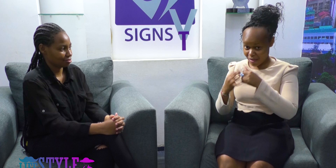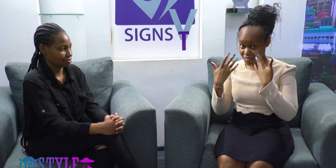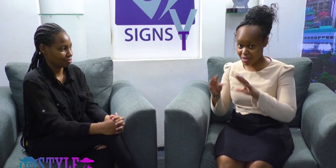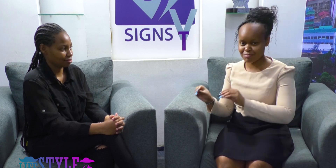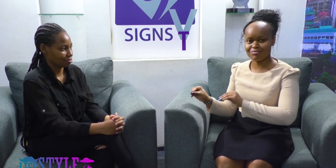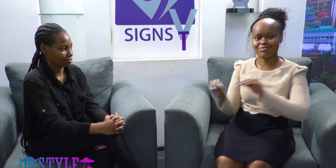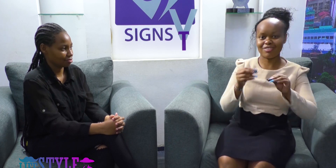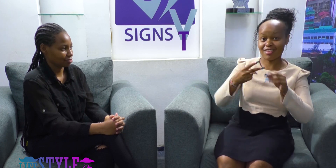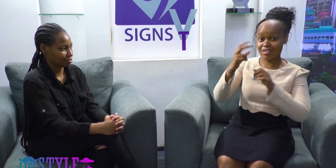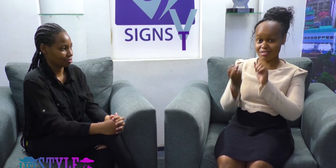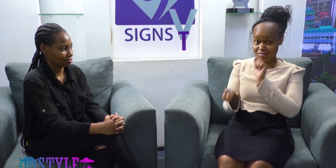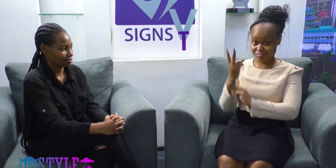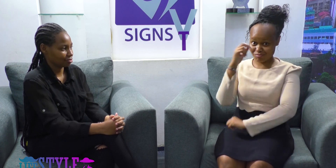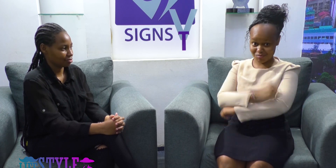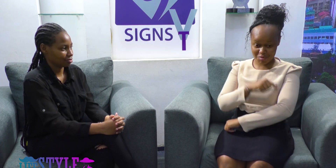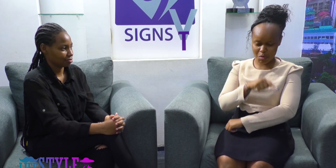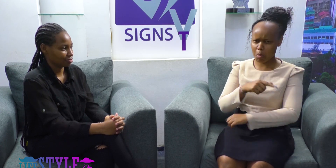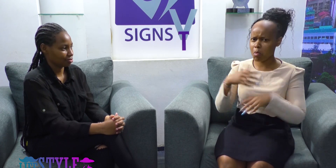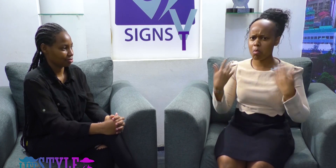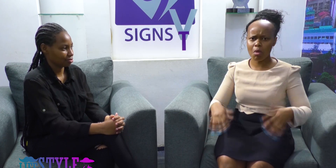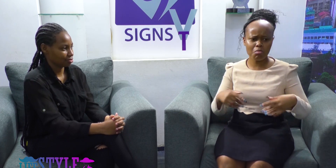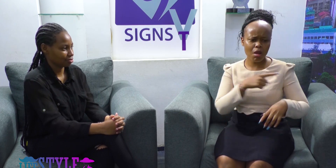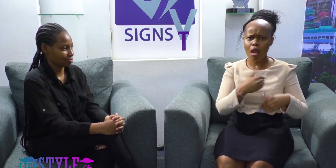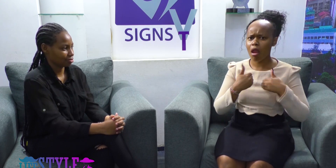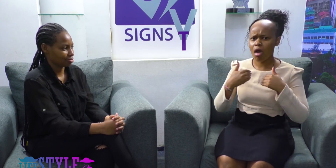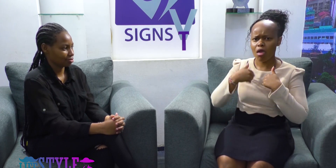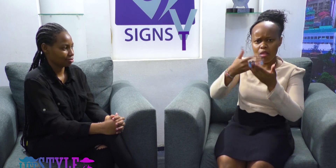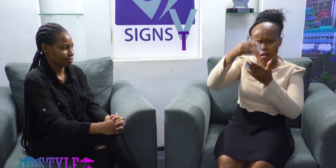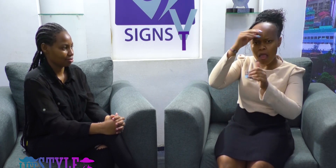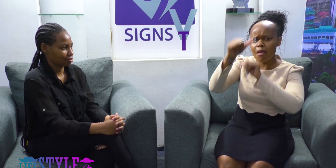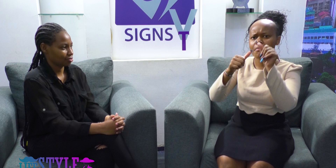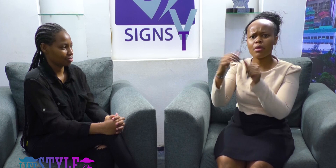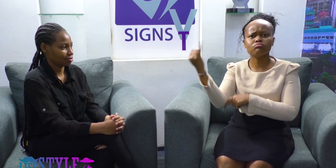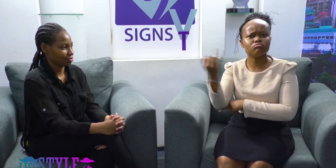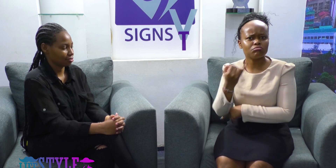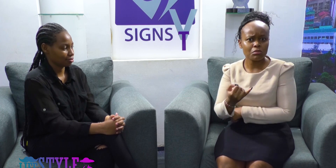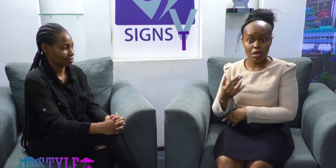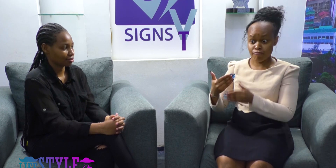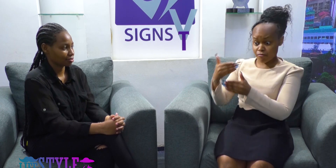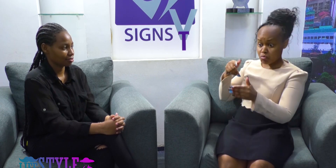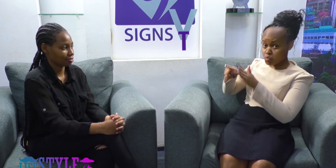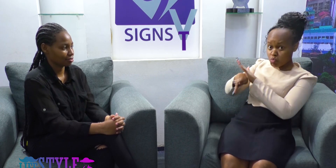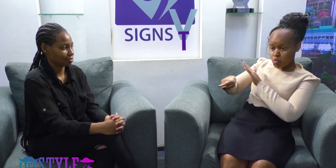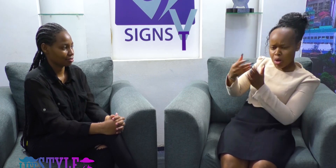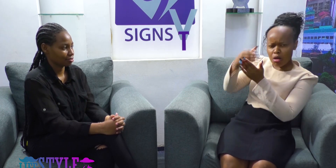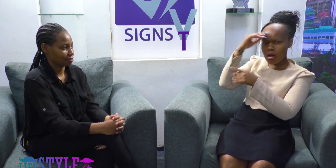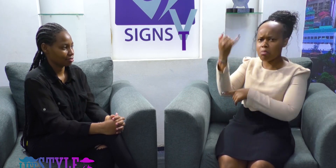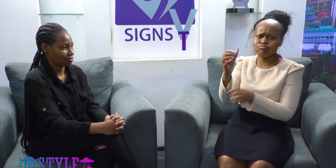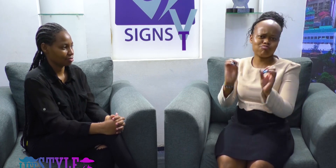class 8. So when I finished my primary school, I joined high school. So I joined a class where I